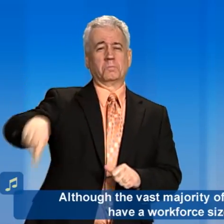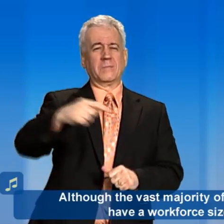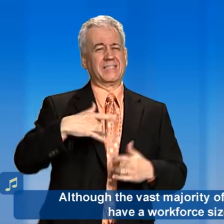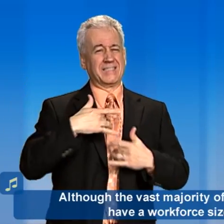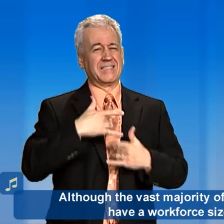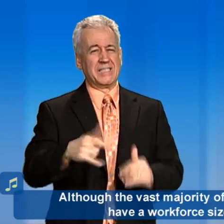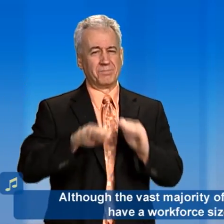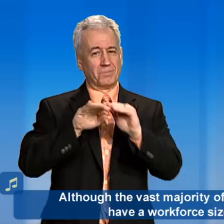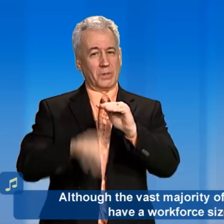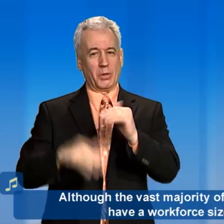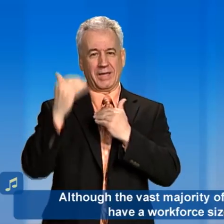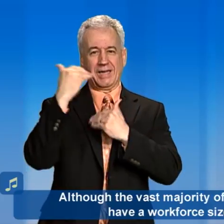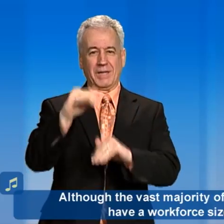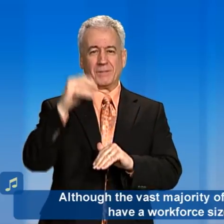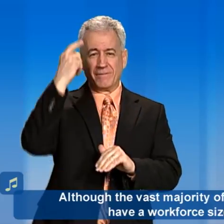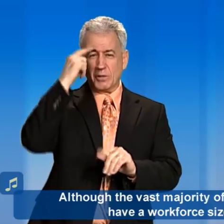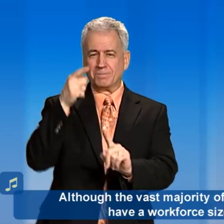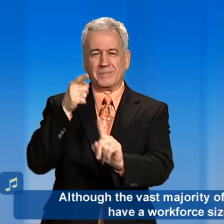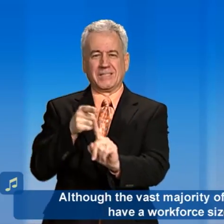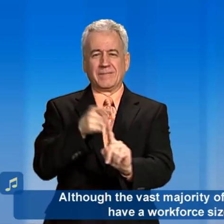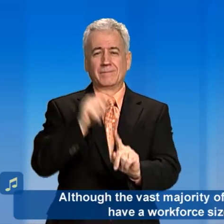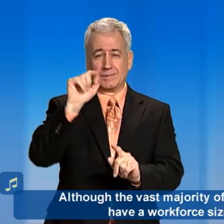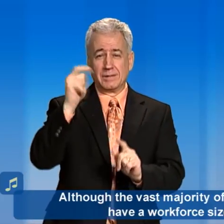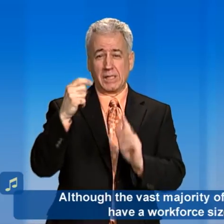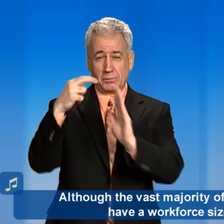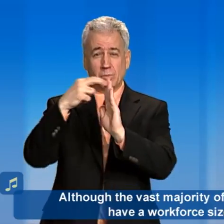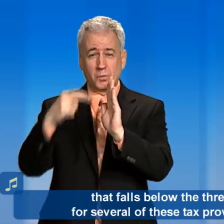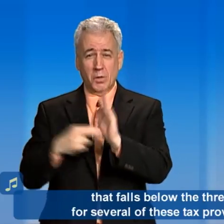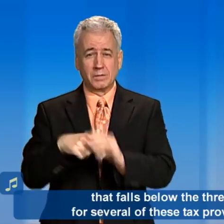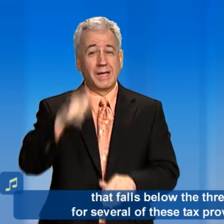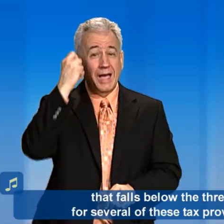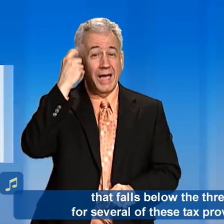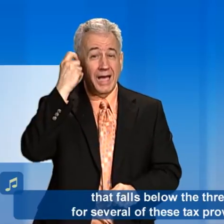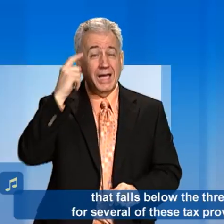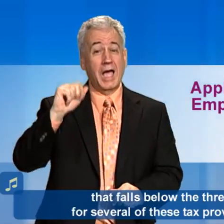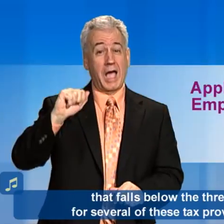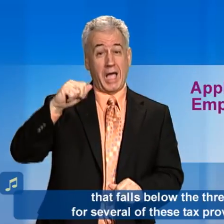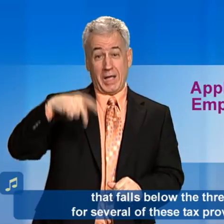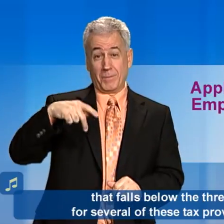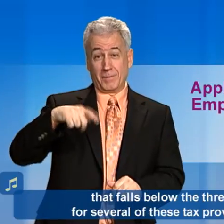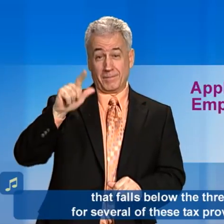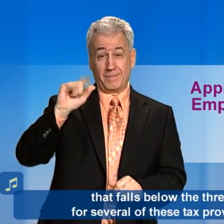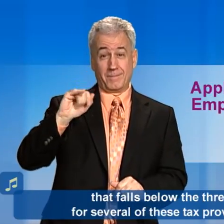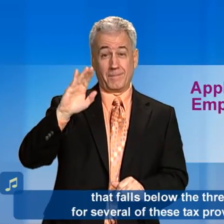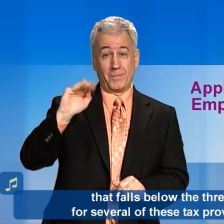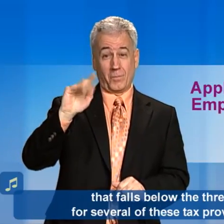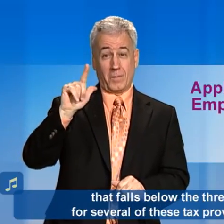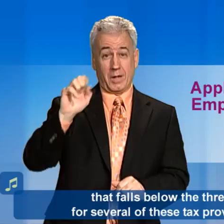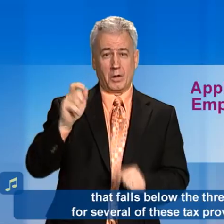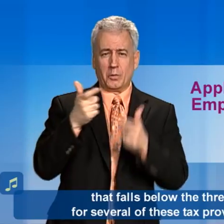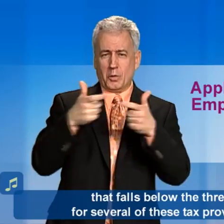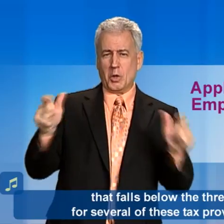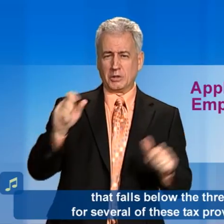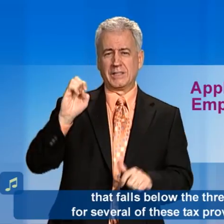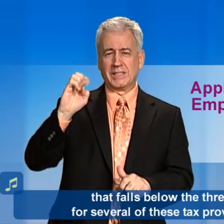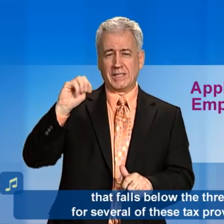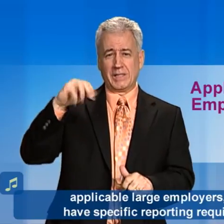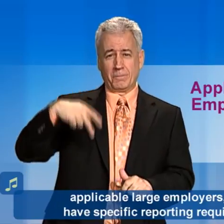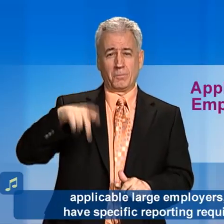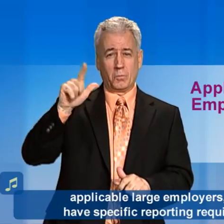Although the vast majority of employers have a workforce size that falls below the threshold for several of these tax provisions, applicable